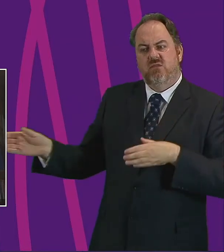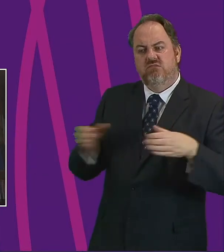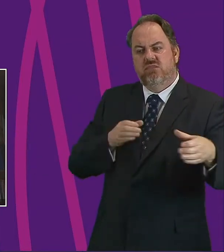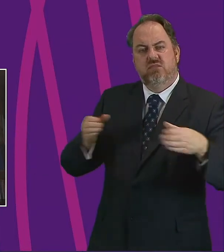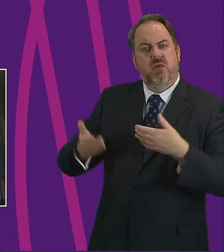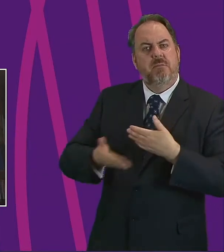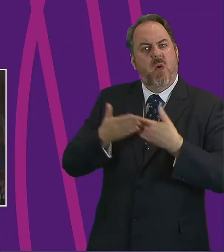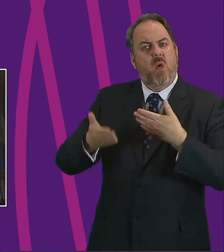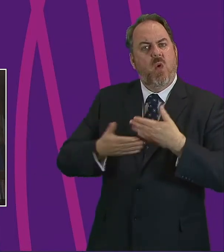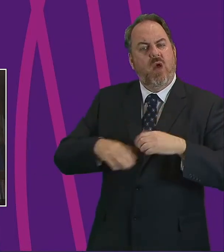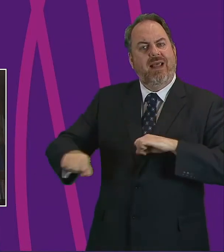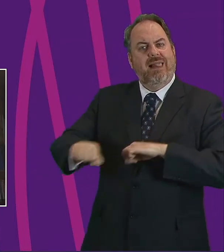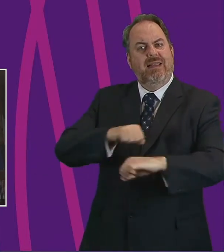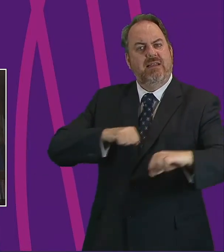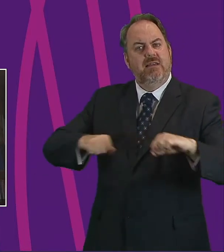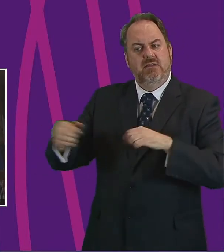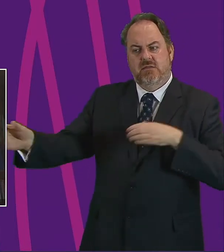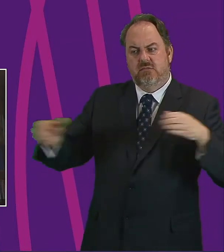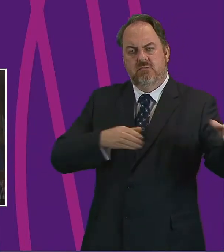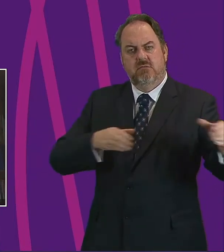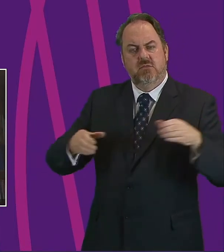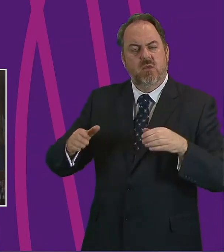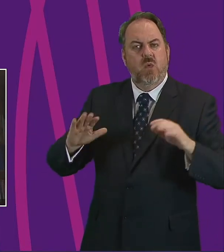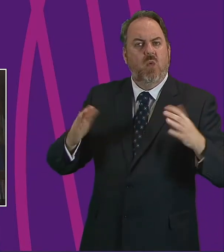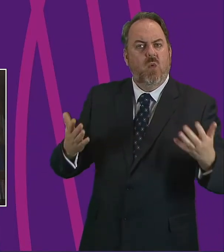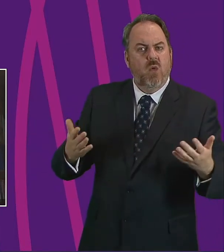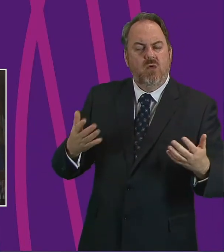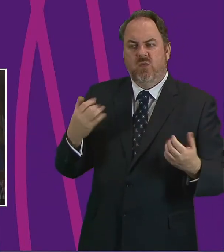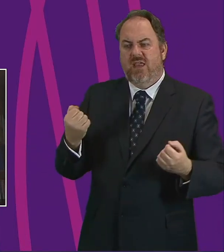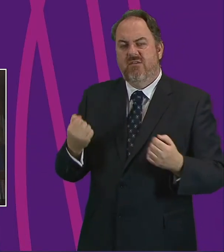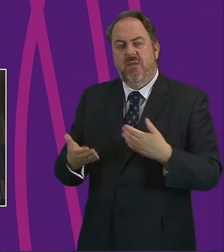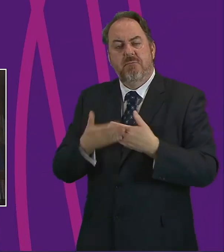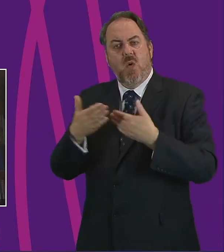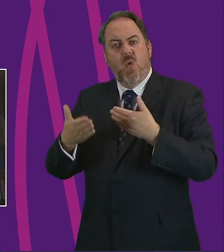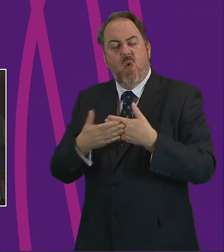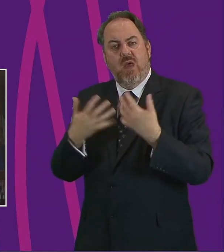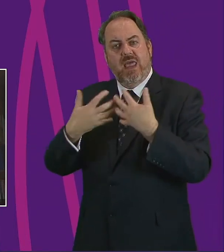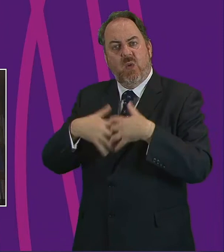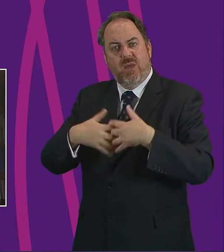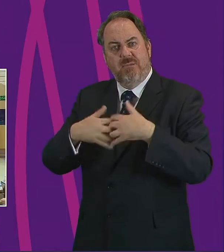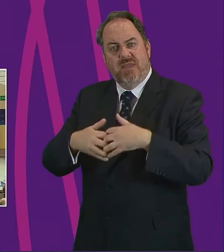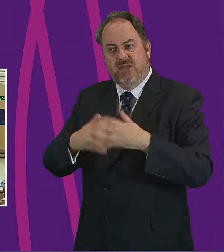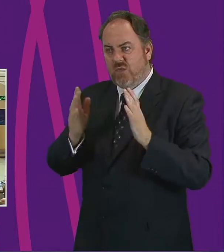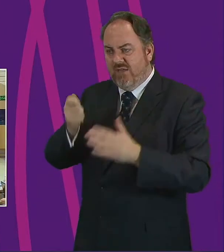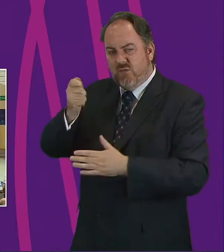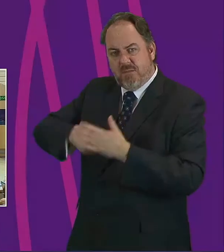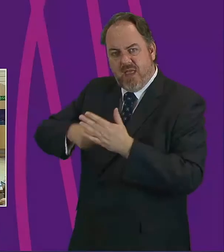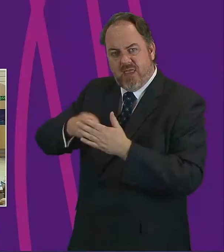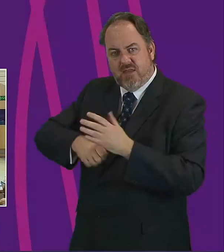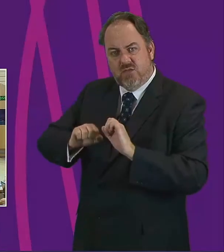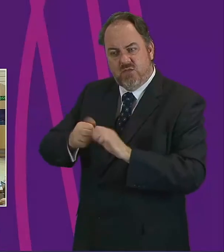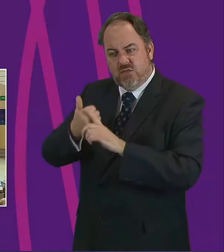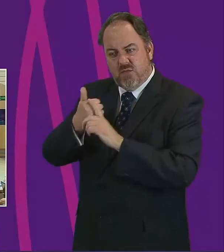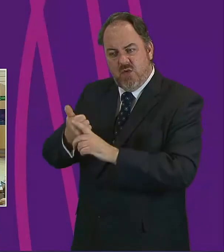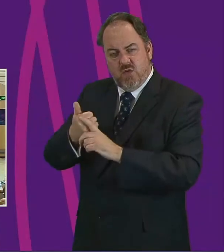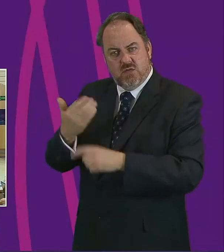And do you think that there will be a need for additional equipment to be purchased? John